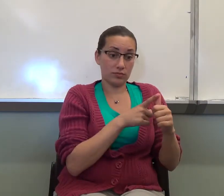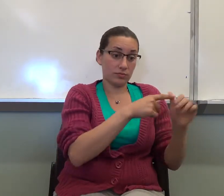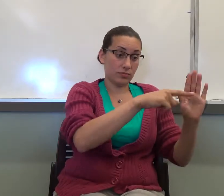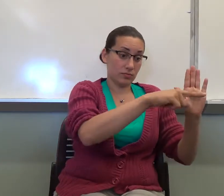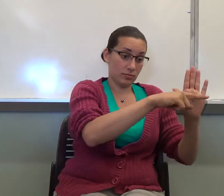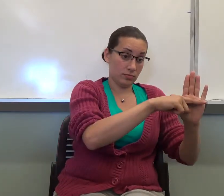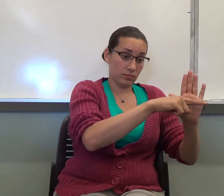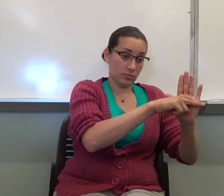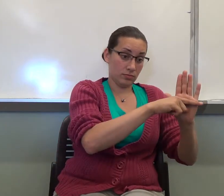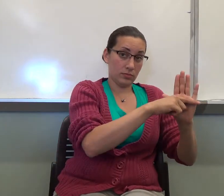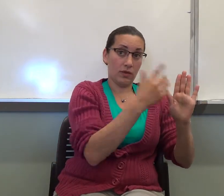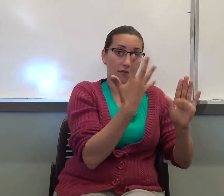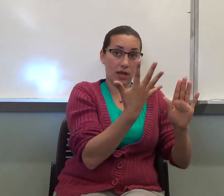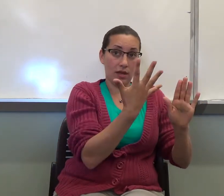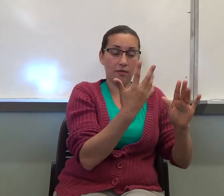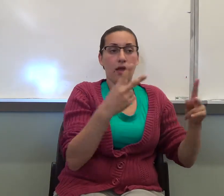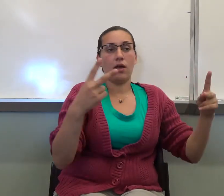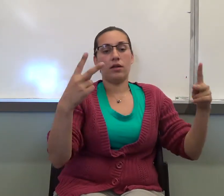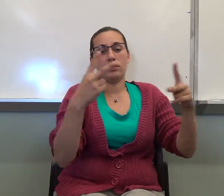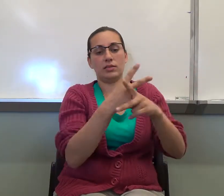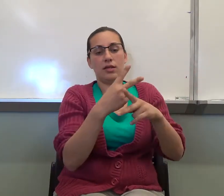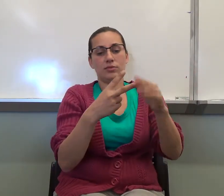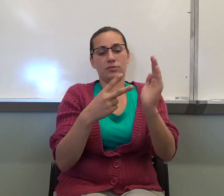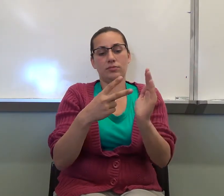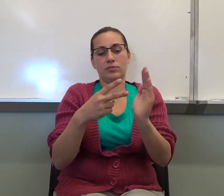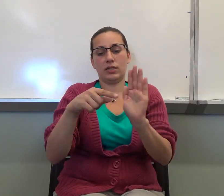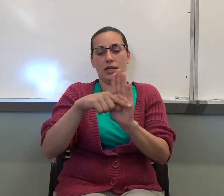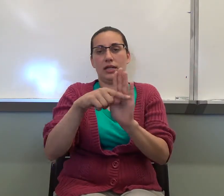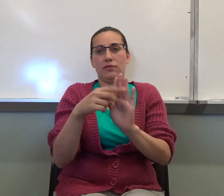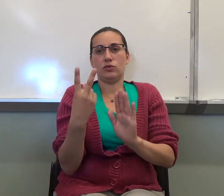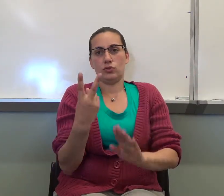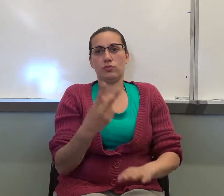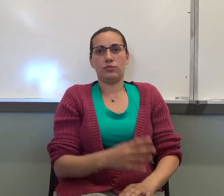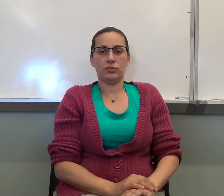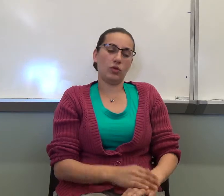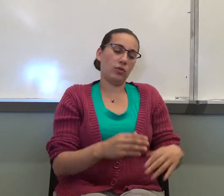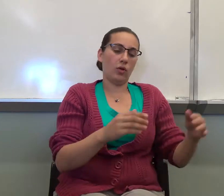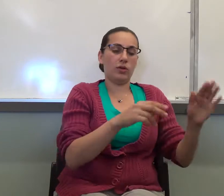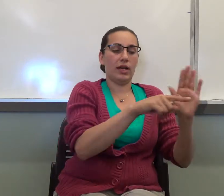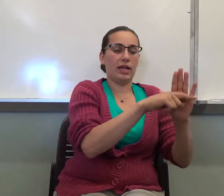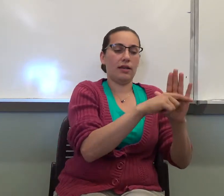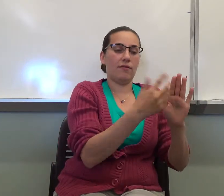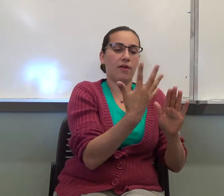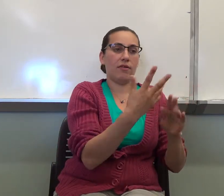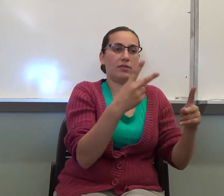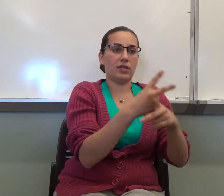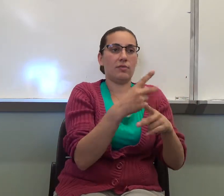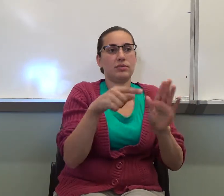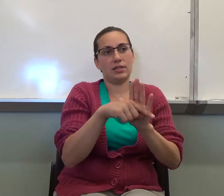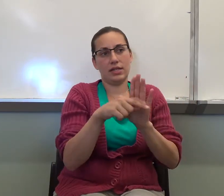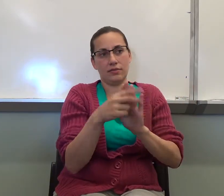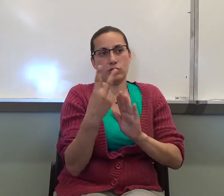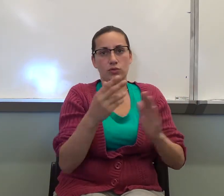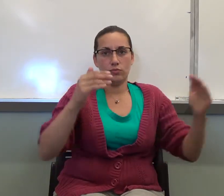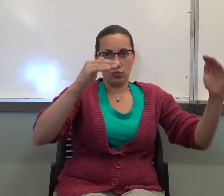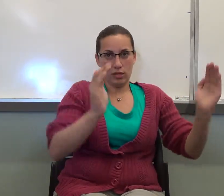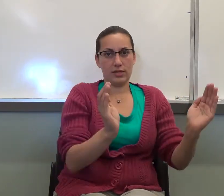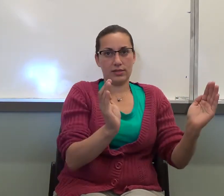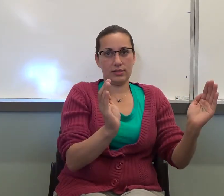2. Just put them in parentheses like that. To that, I'm going to add a minus 5 multiplied by an x.